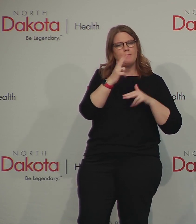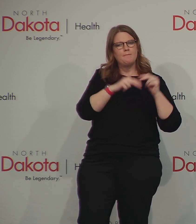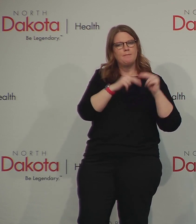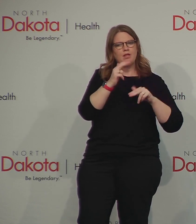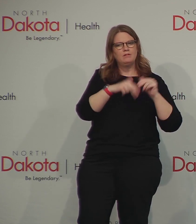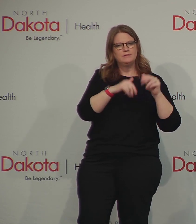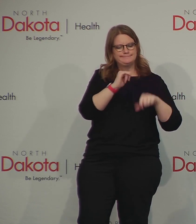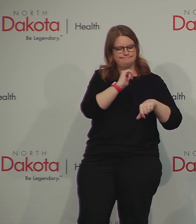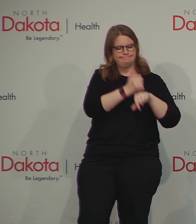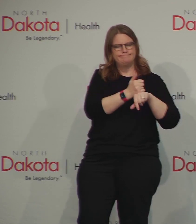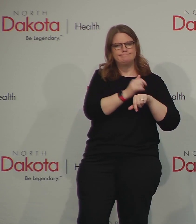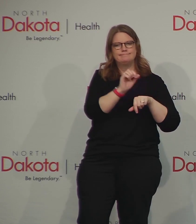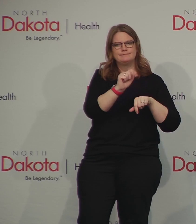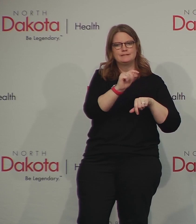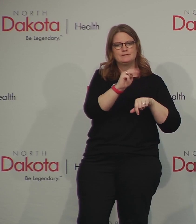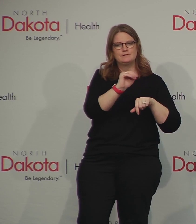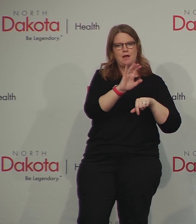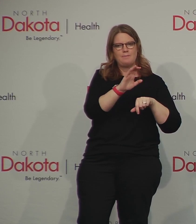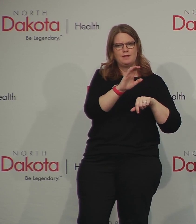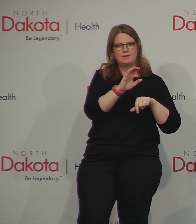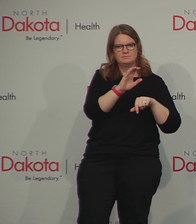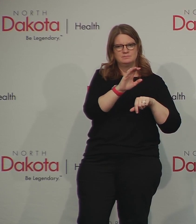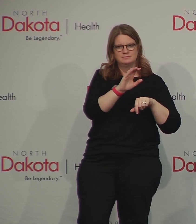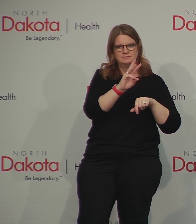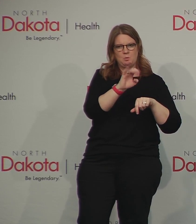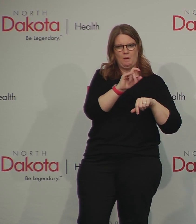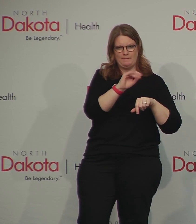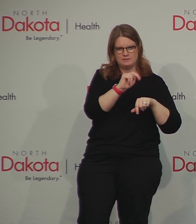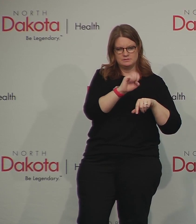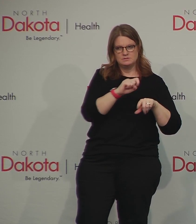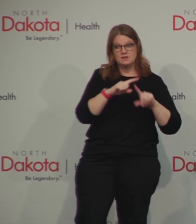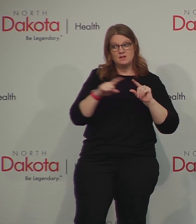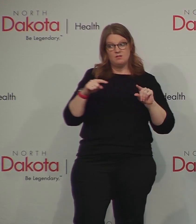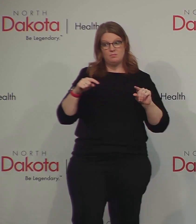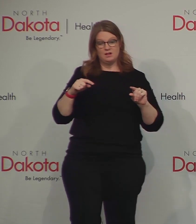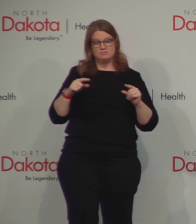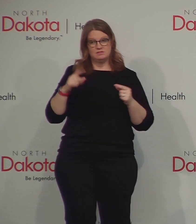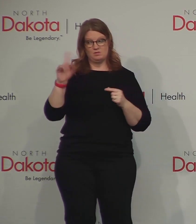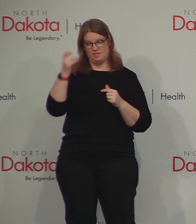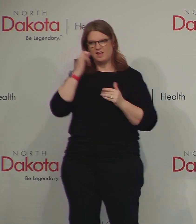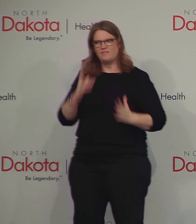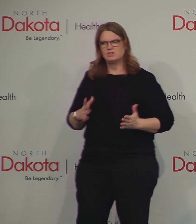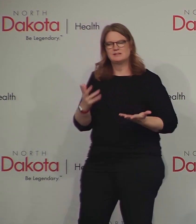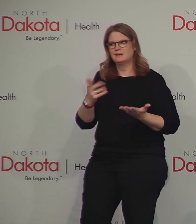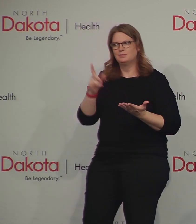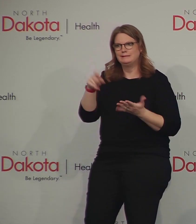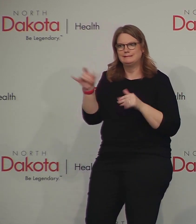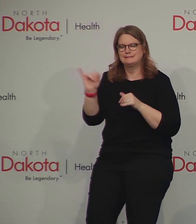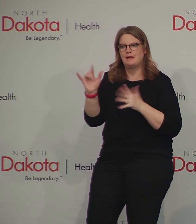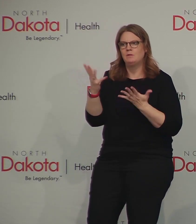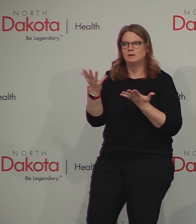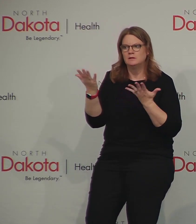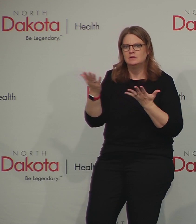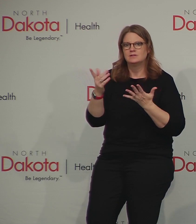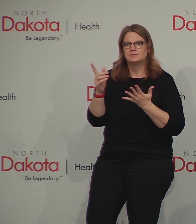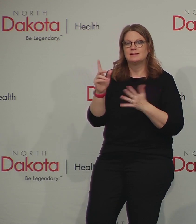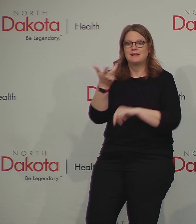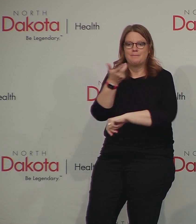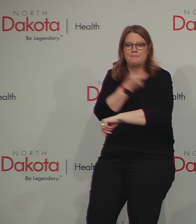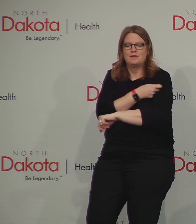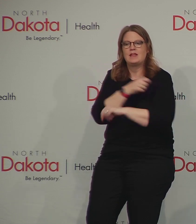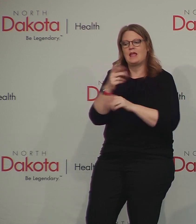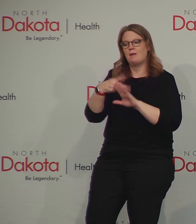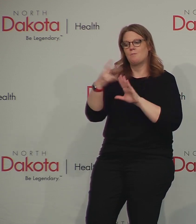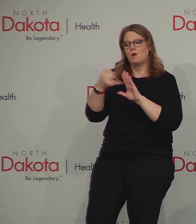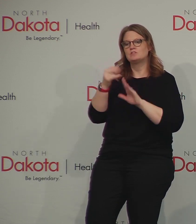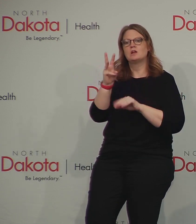atomic weapons. And so we said, what would be the tool that we could have to help us eradicate this? It's a vaccine, and Project Warp Speed